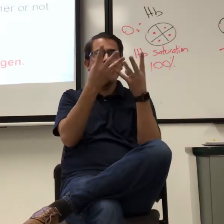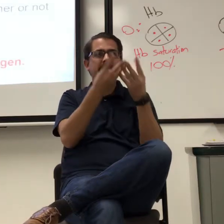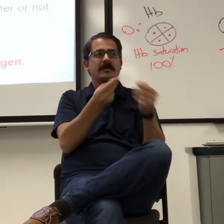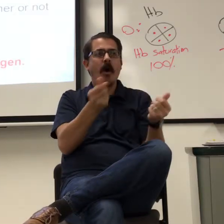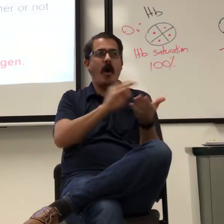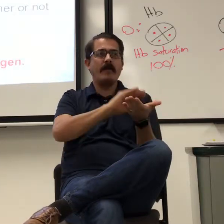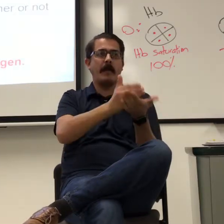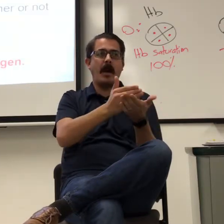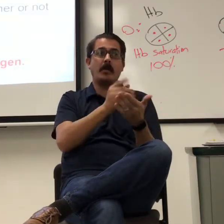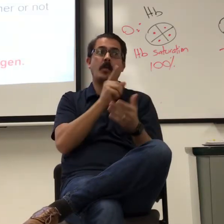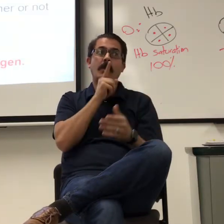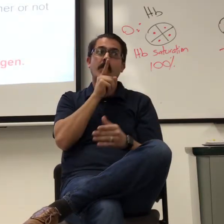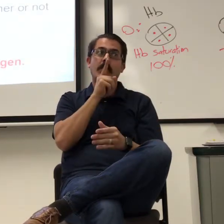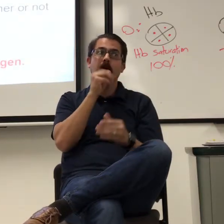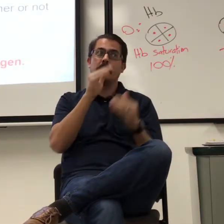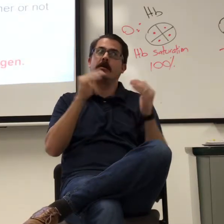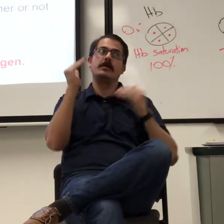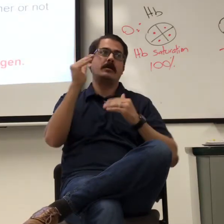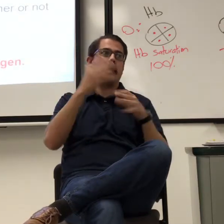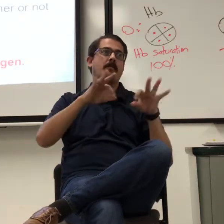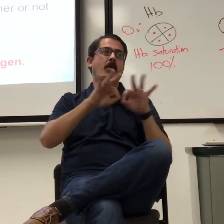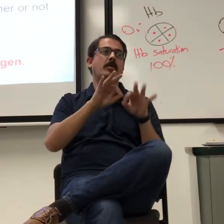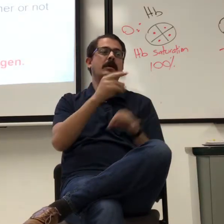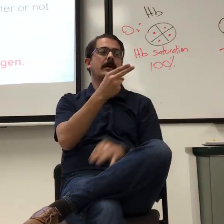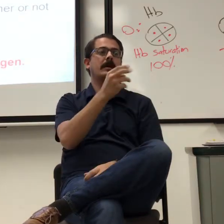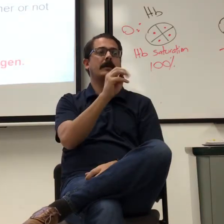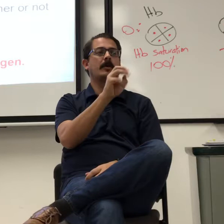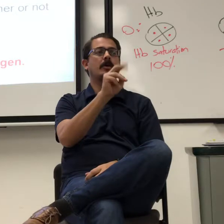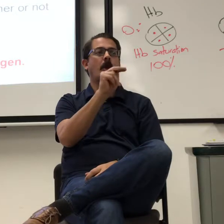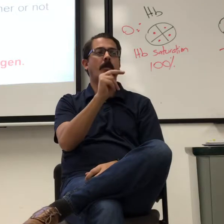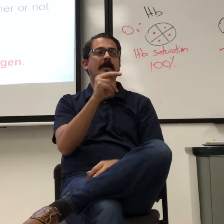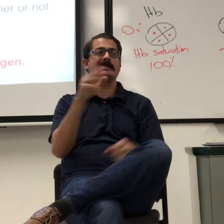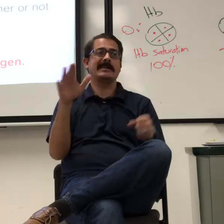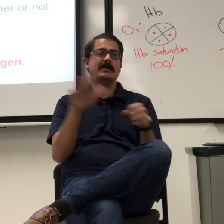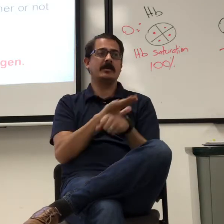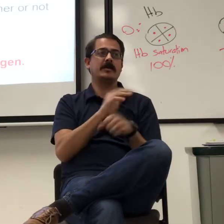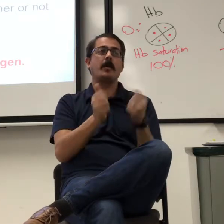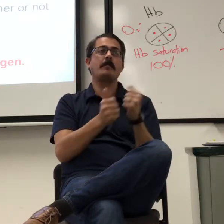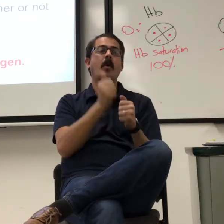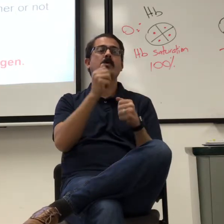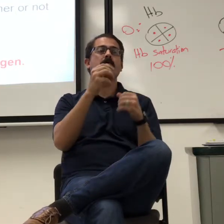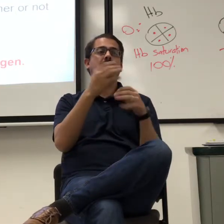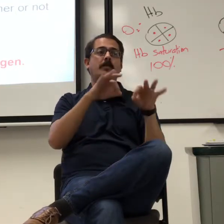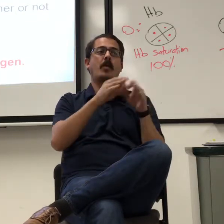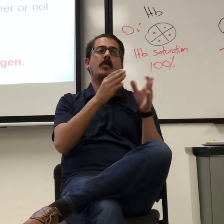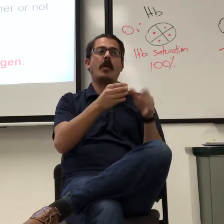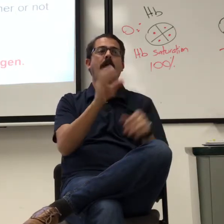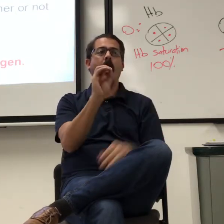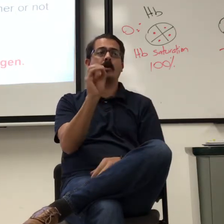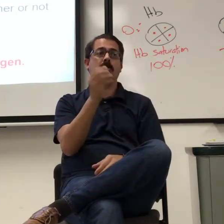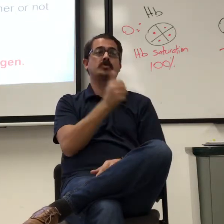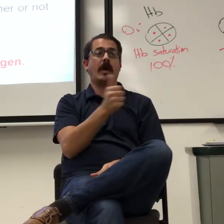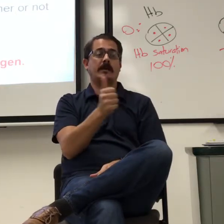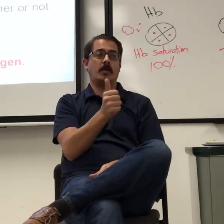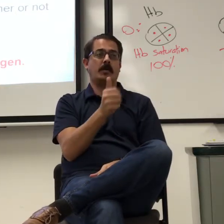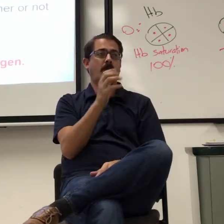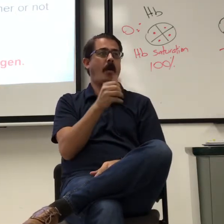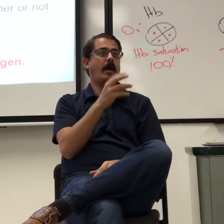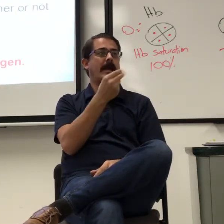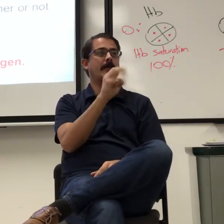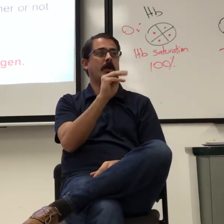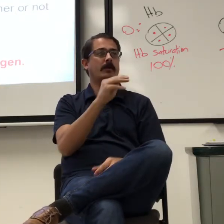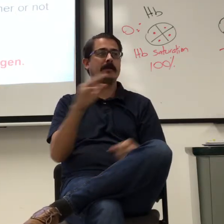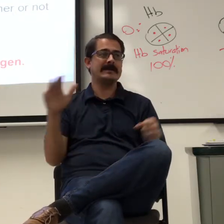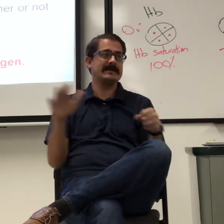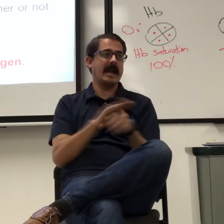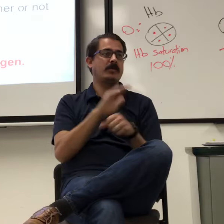super important. Hemoglobin saturation is the most important way oxygen is transported. We want hemoglobin to be saturated when it leaves the